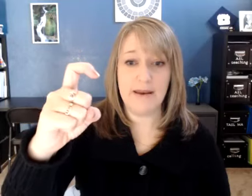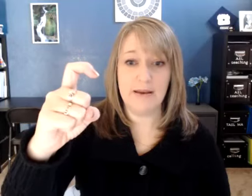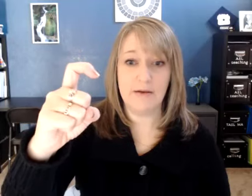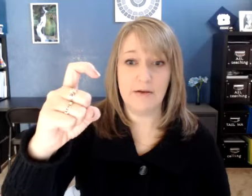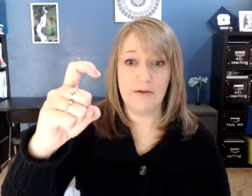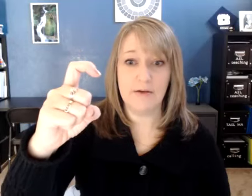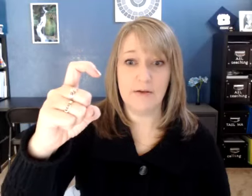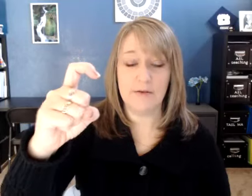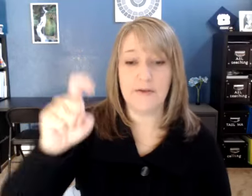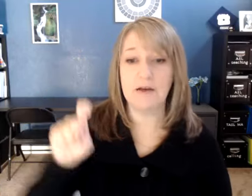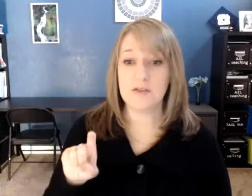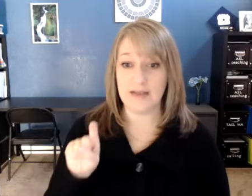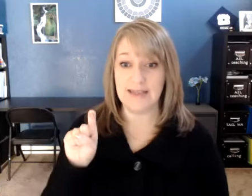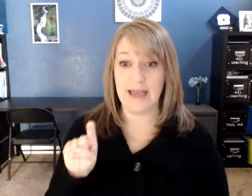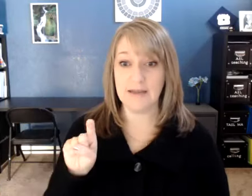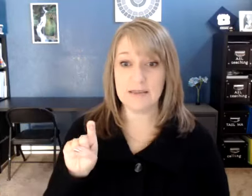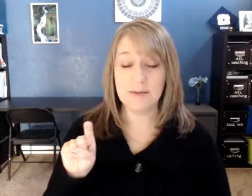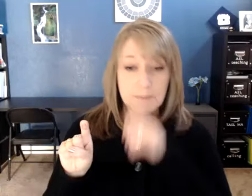bend your finger. So that's X.